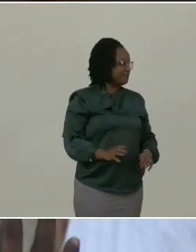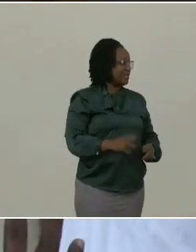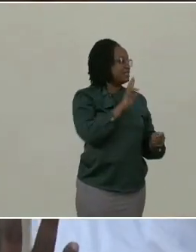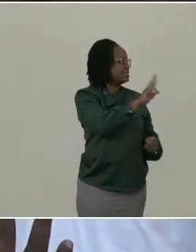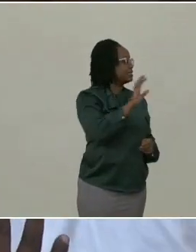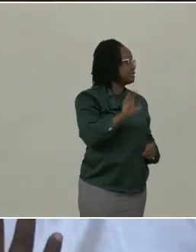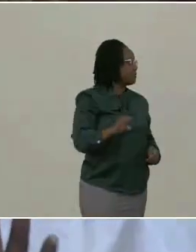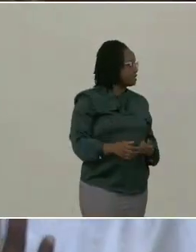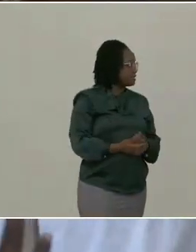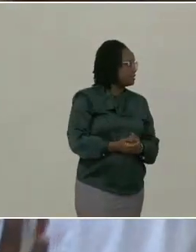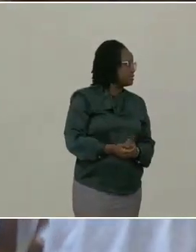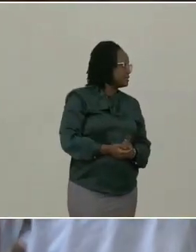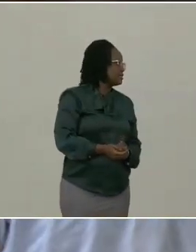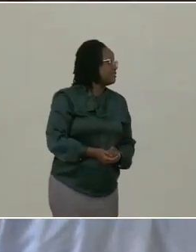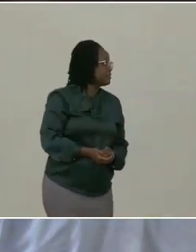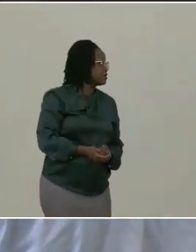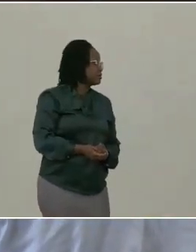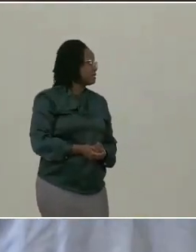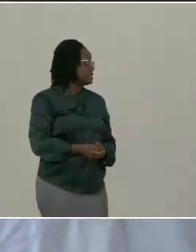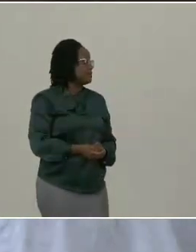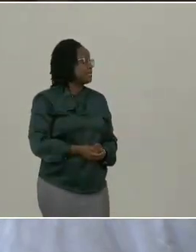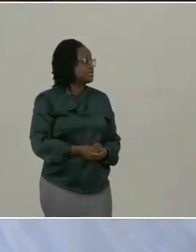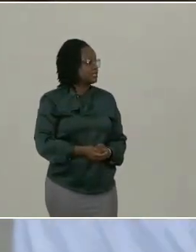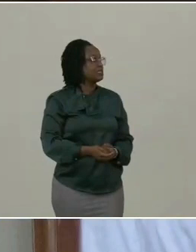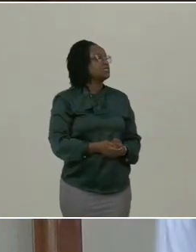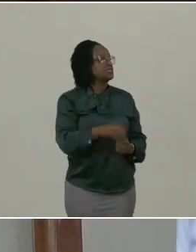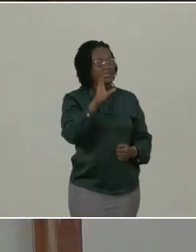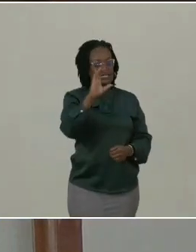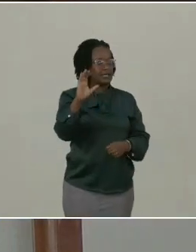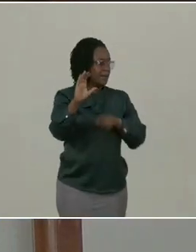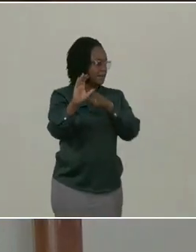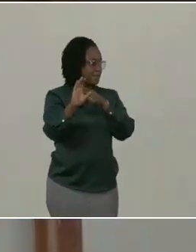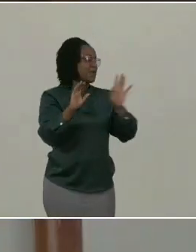Okay. And then? Okay,